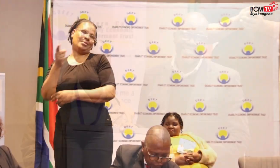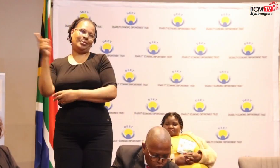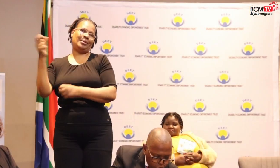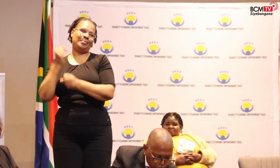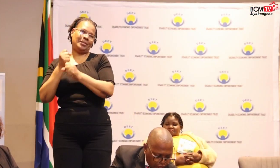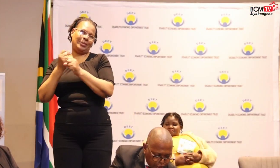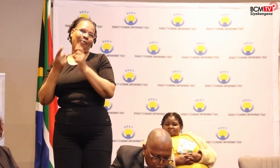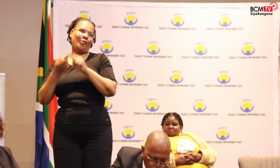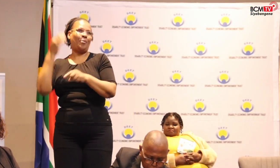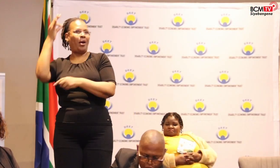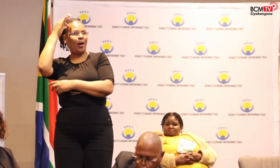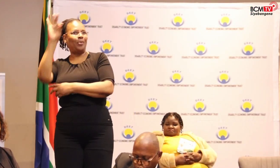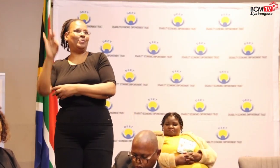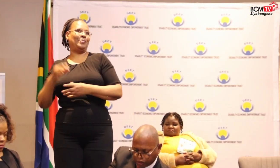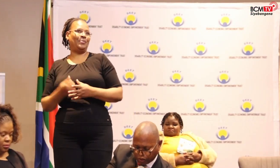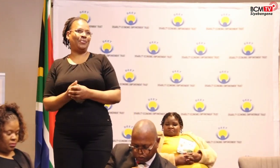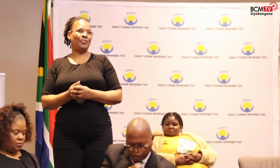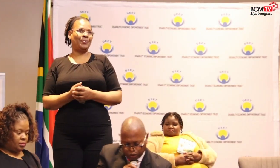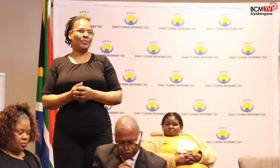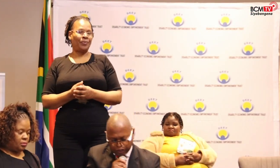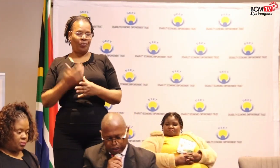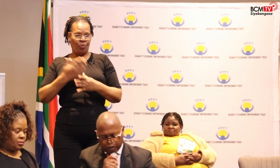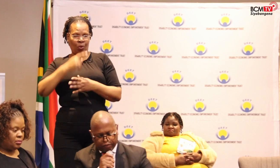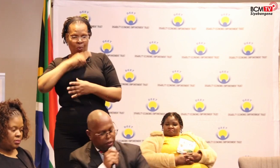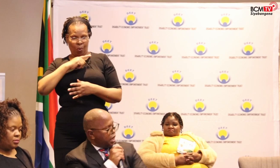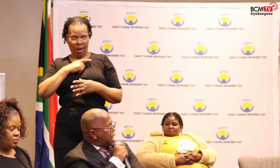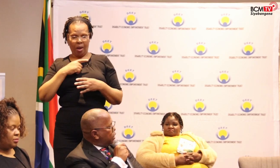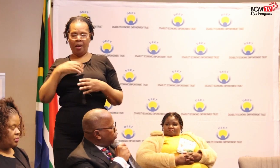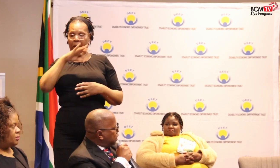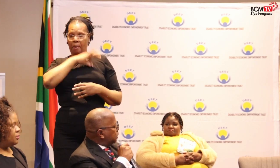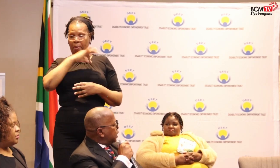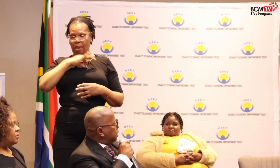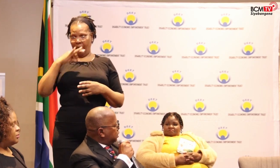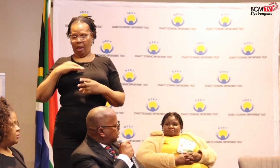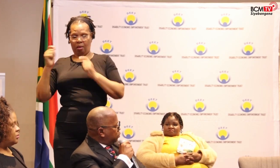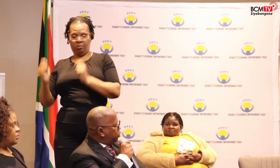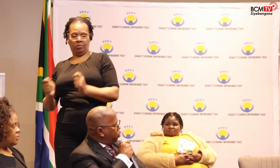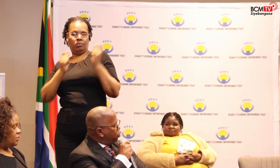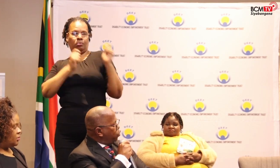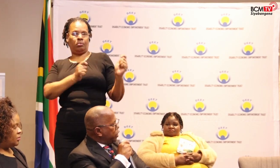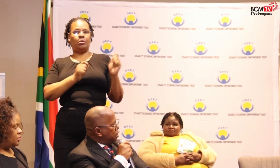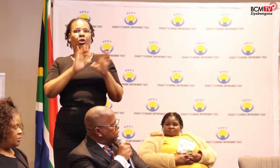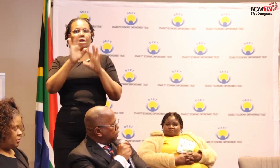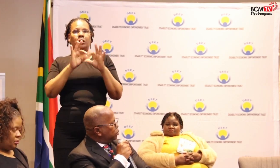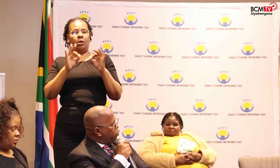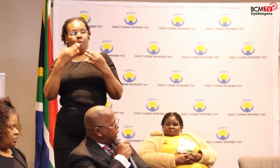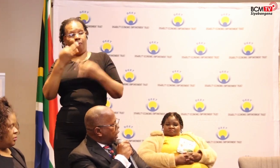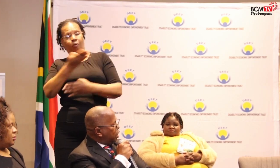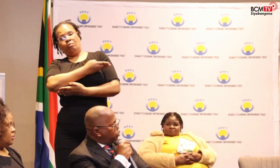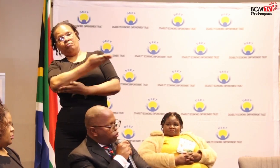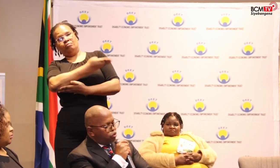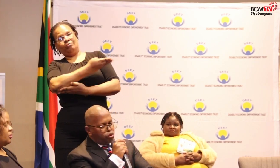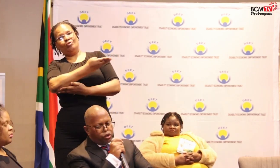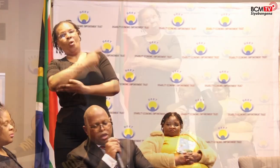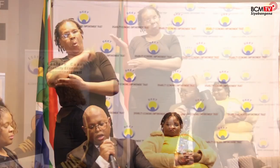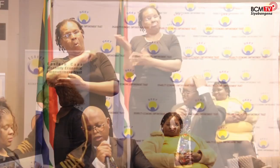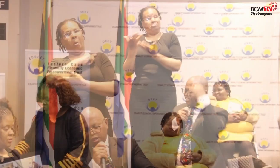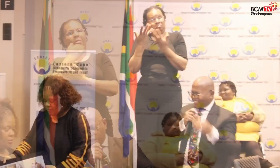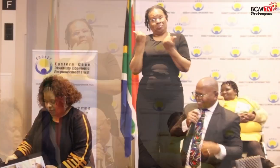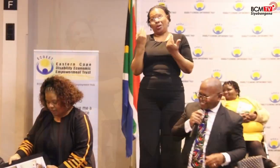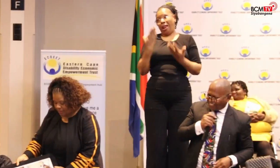It's for Utanda's Webe, Nusis, Outrello Executive Mayor at Ulisse Ezizipo. ngihlonipho kuni sibulela